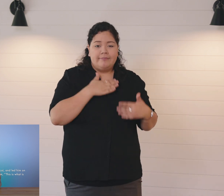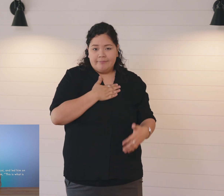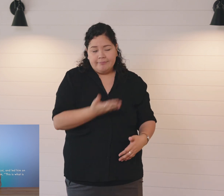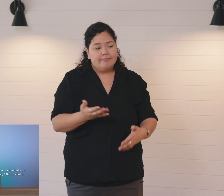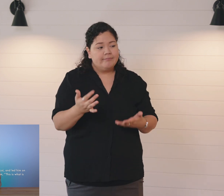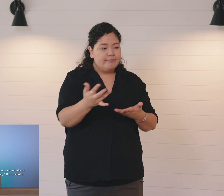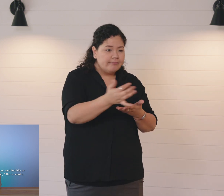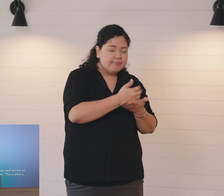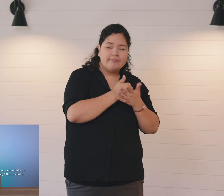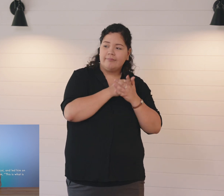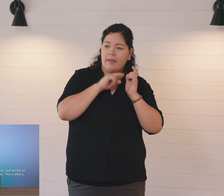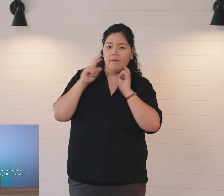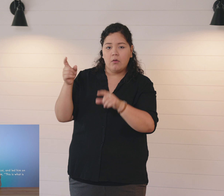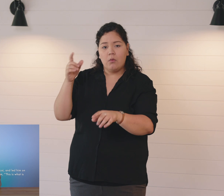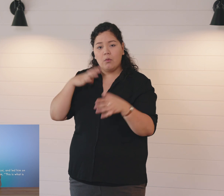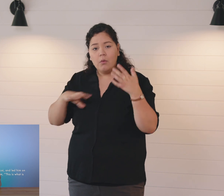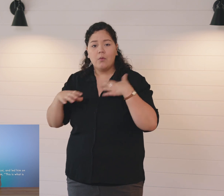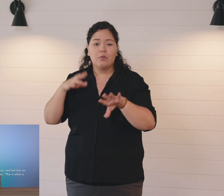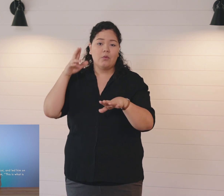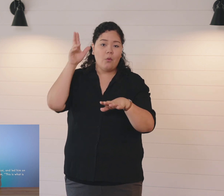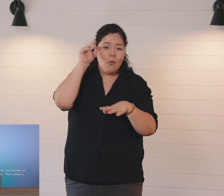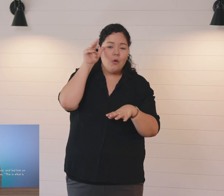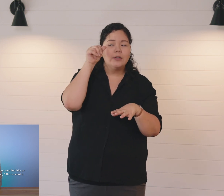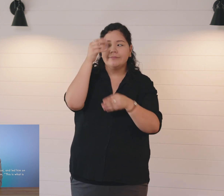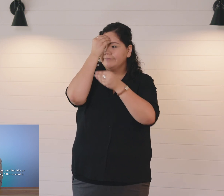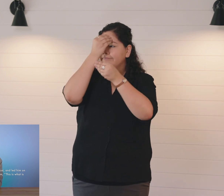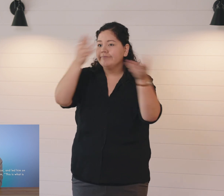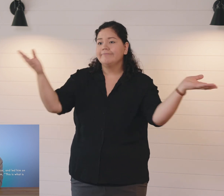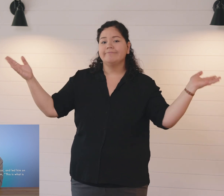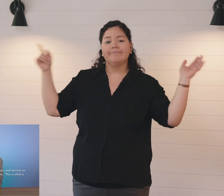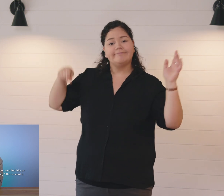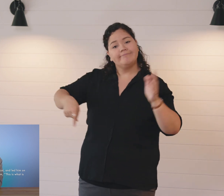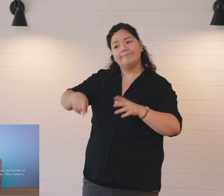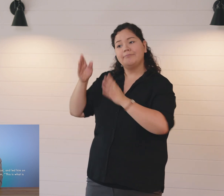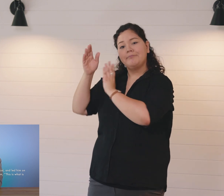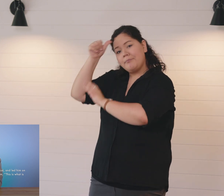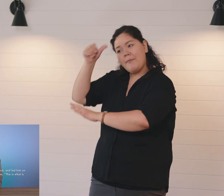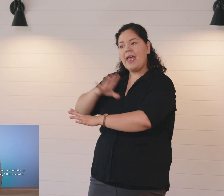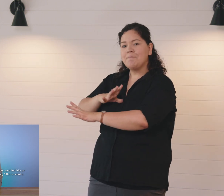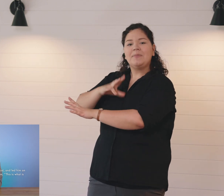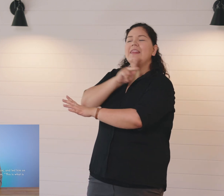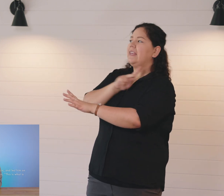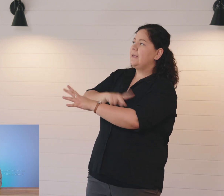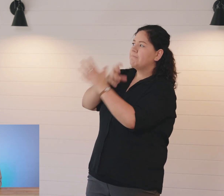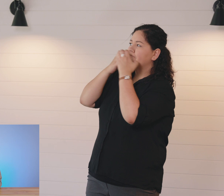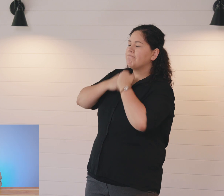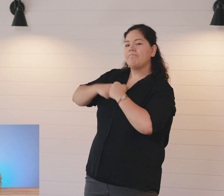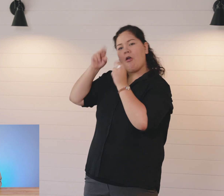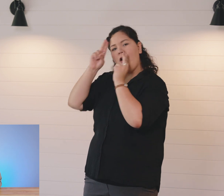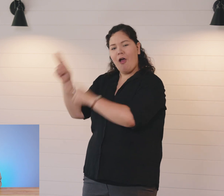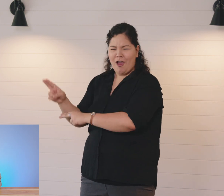streets, proclaiming before him, "This is what is done for the man the king delights to honor." You